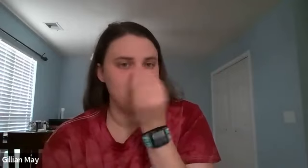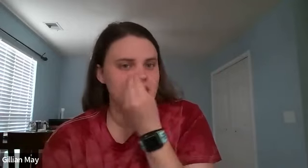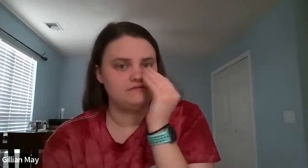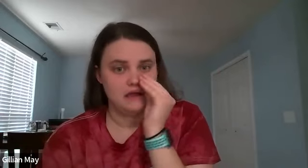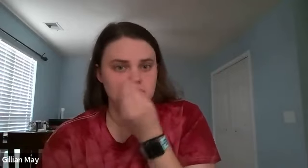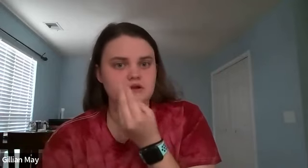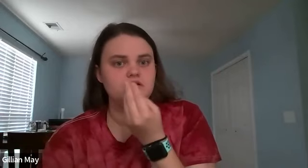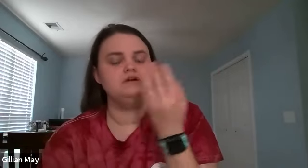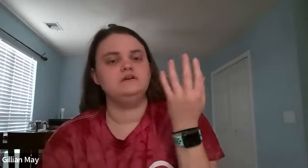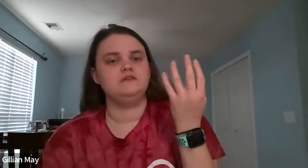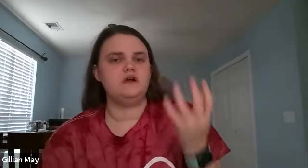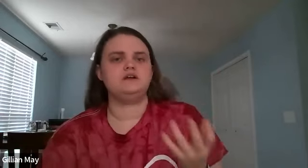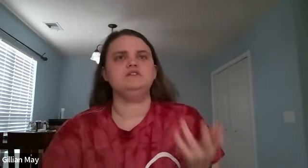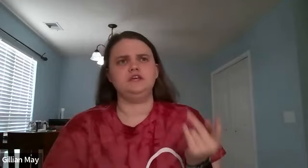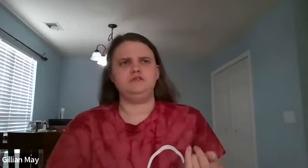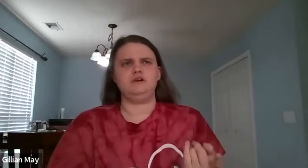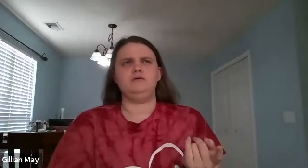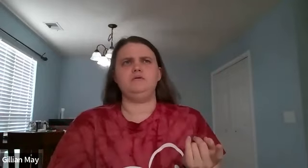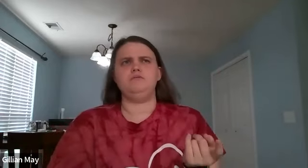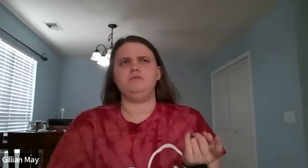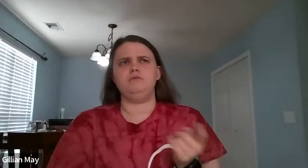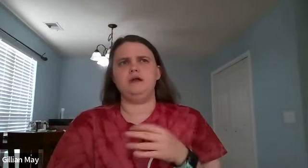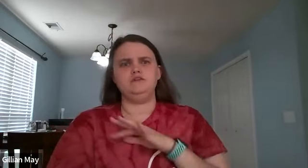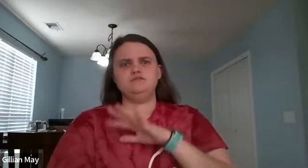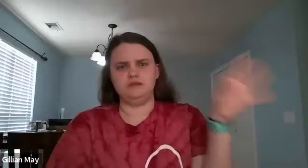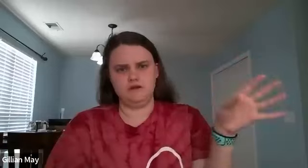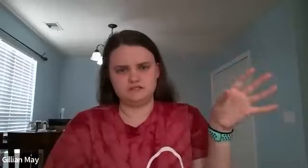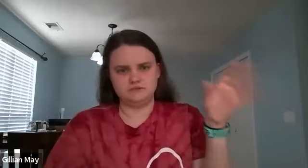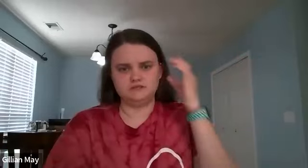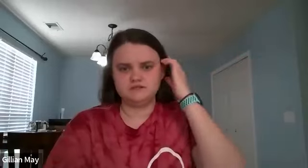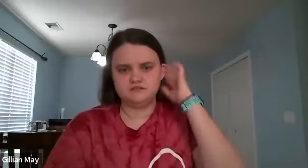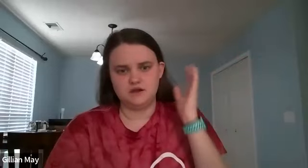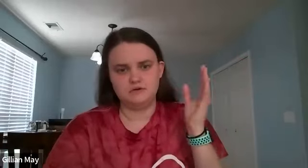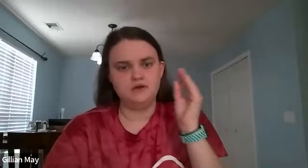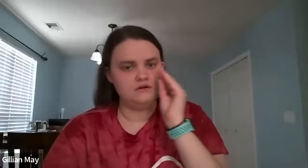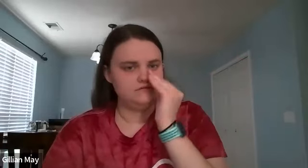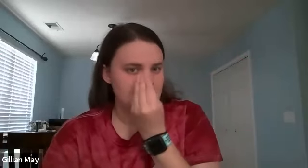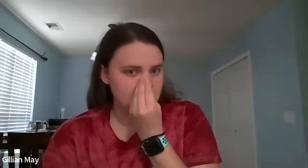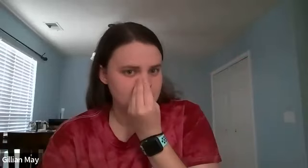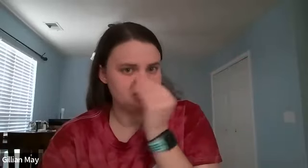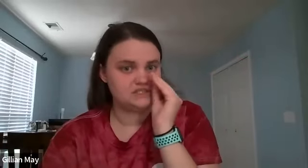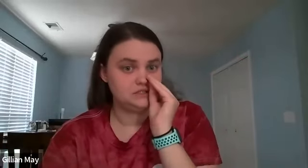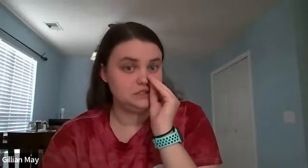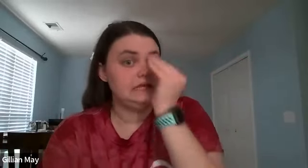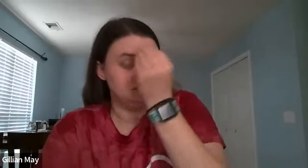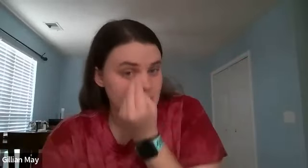yeah, flower. They're not gonna look at you and go, okay, you've totally lost me. So flower is just, it's that